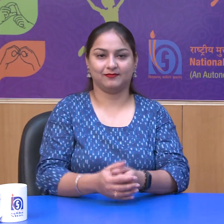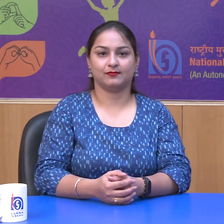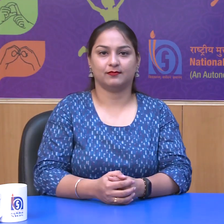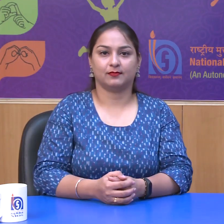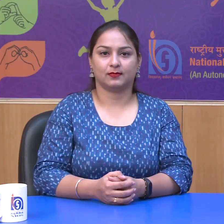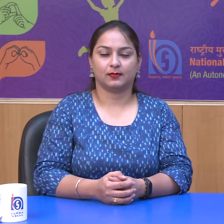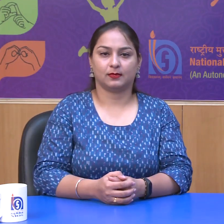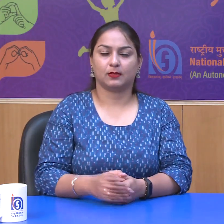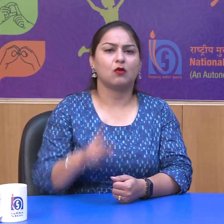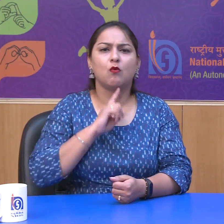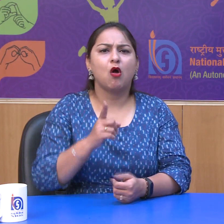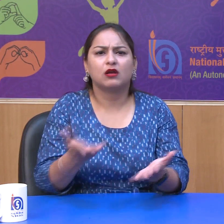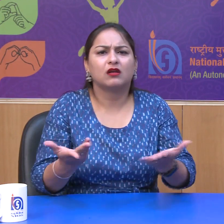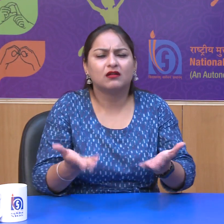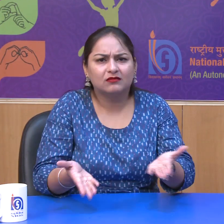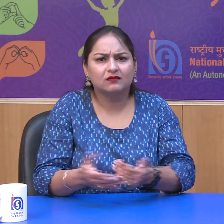Then what is that?